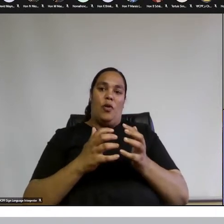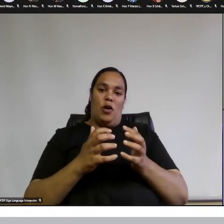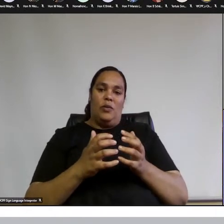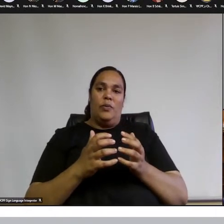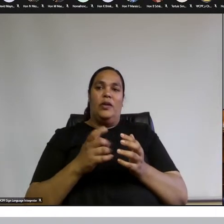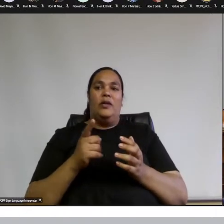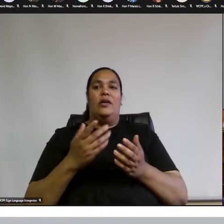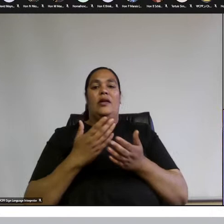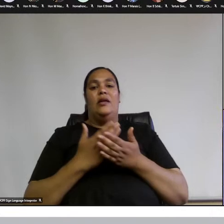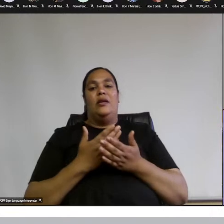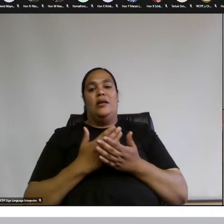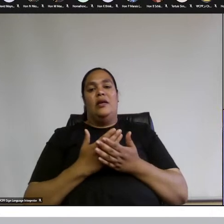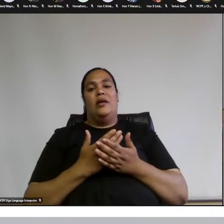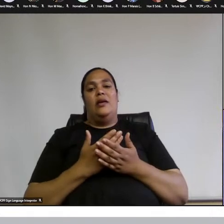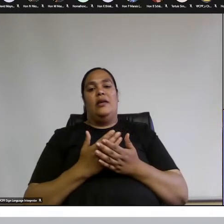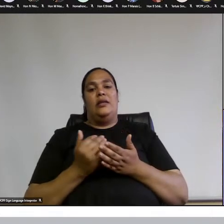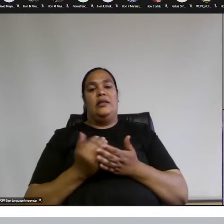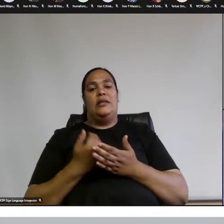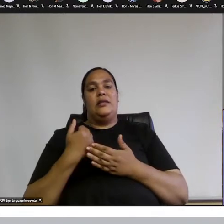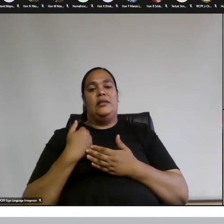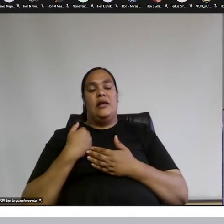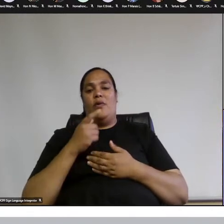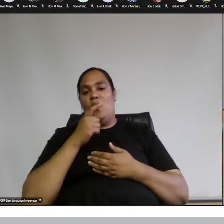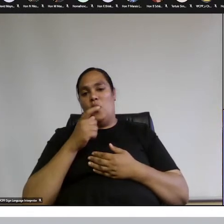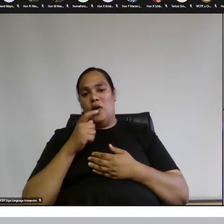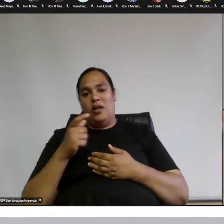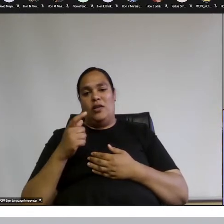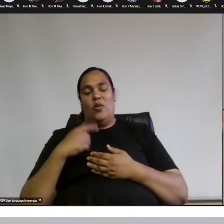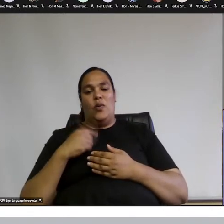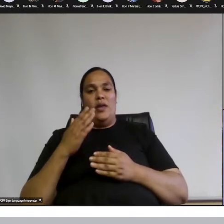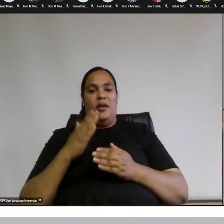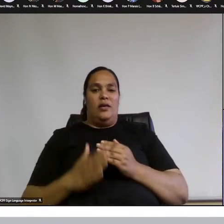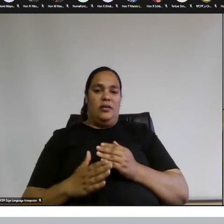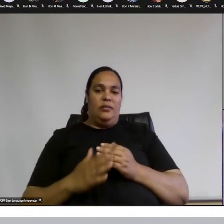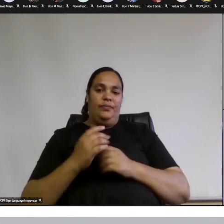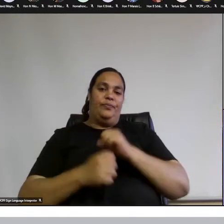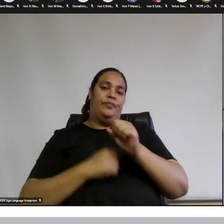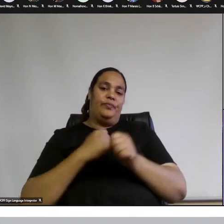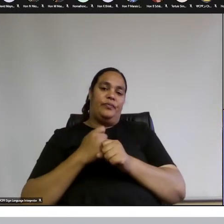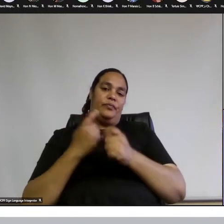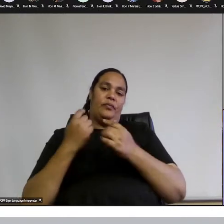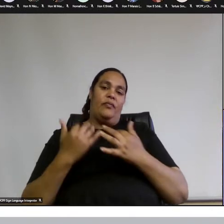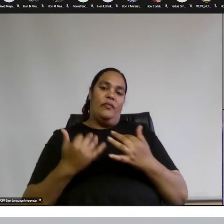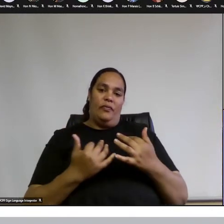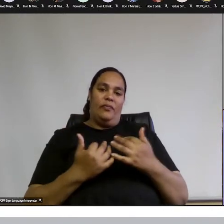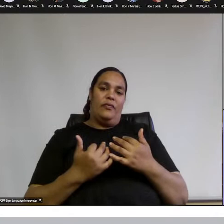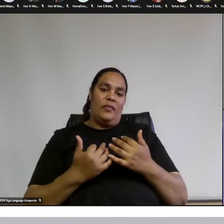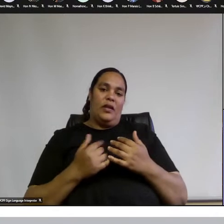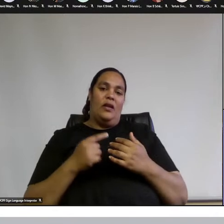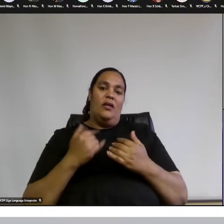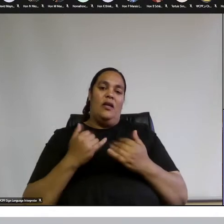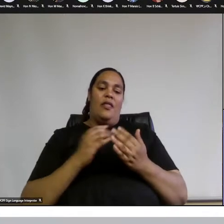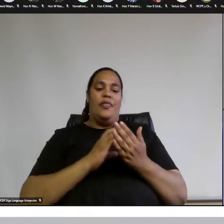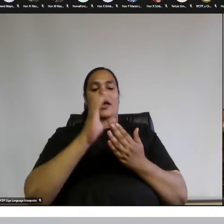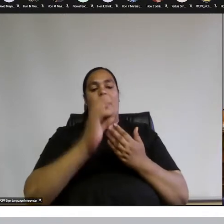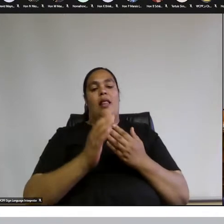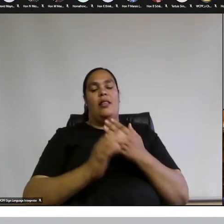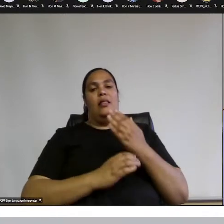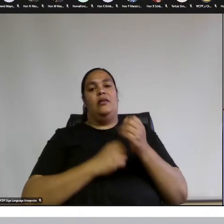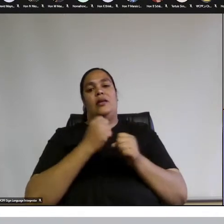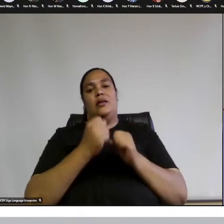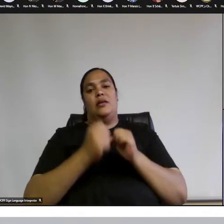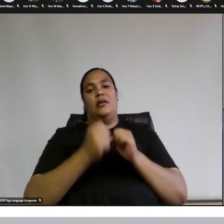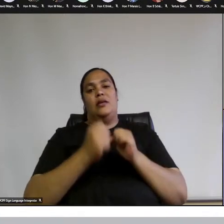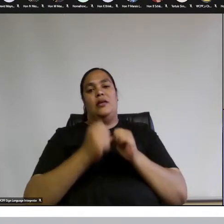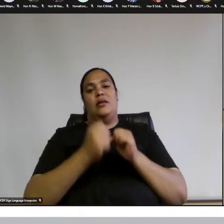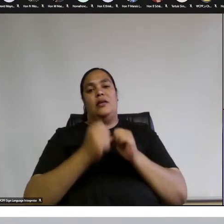to say a few words as we end the year, the financial year, the calendar year. I'll